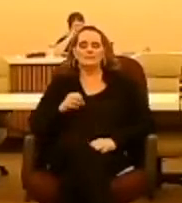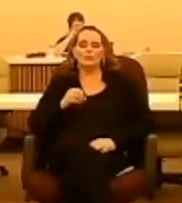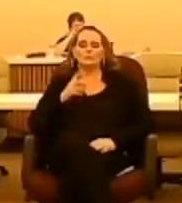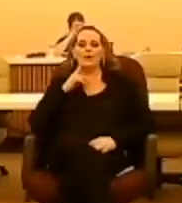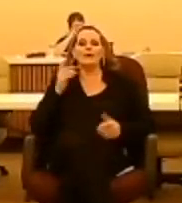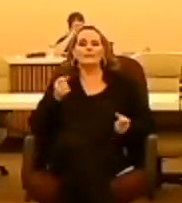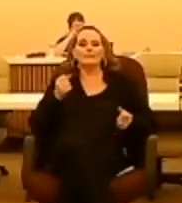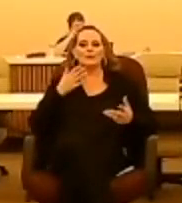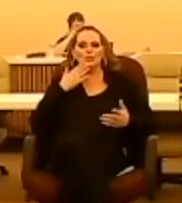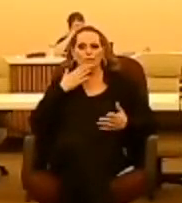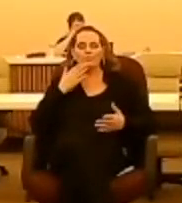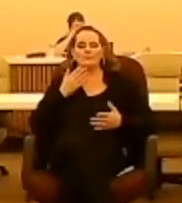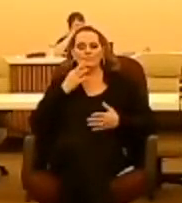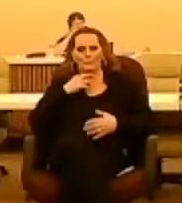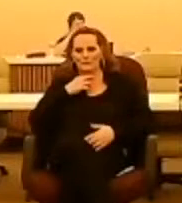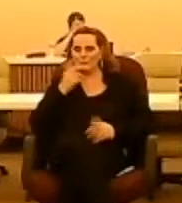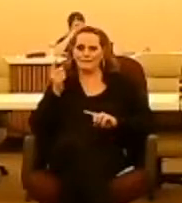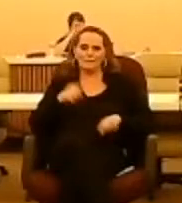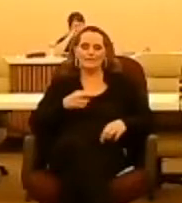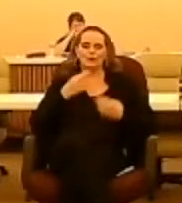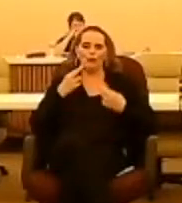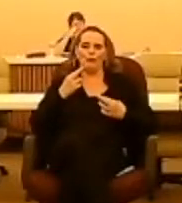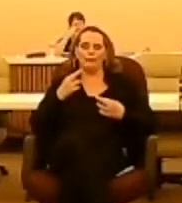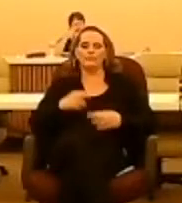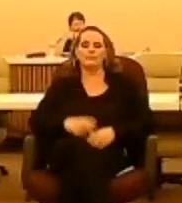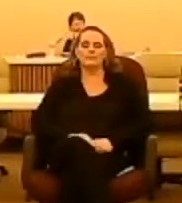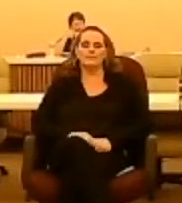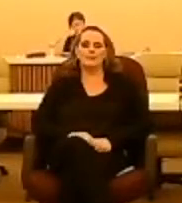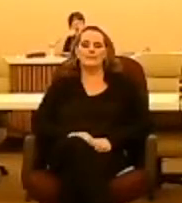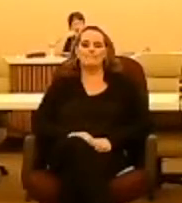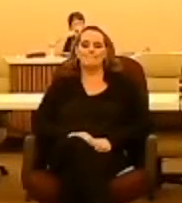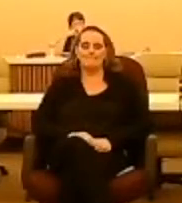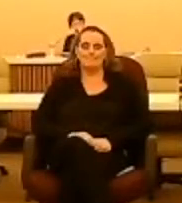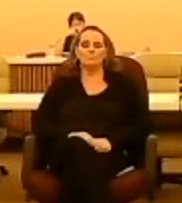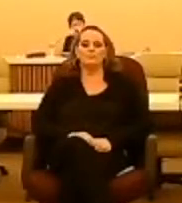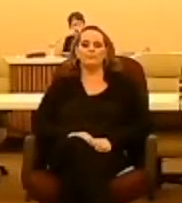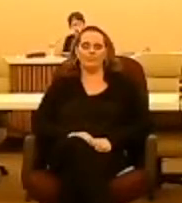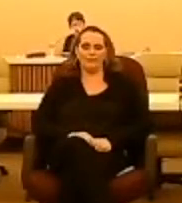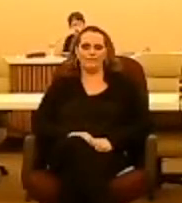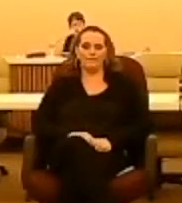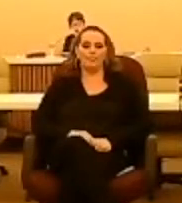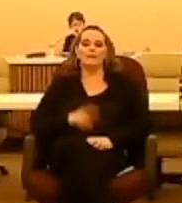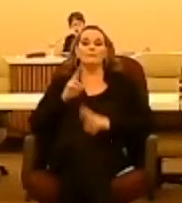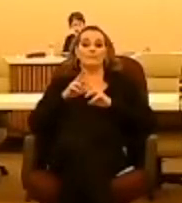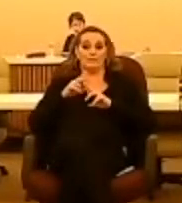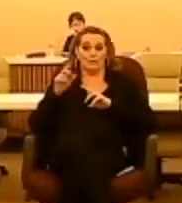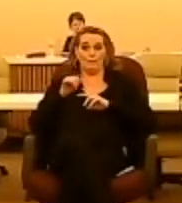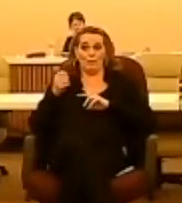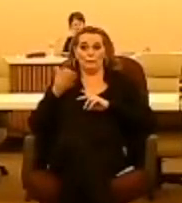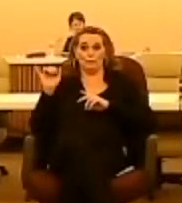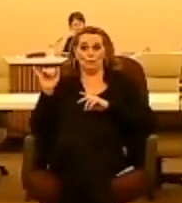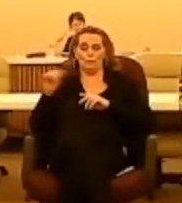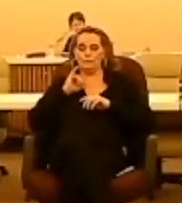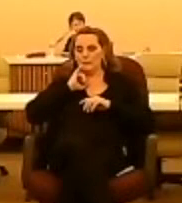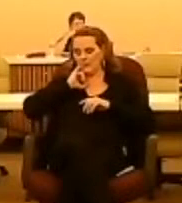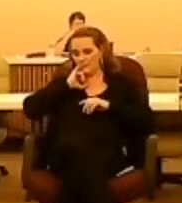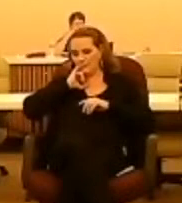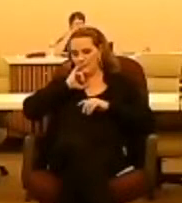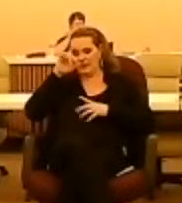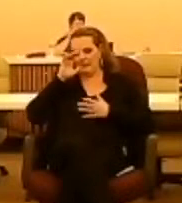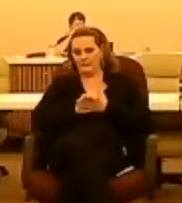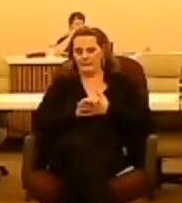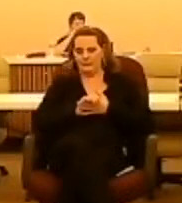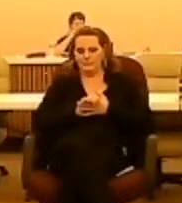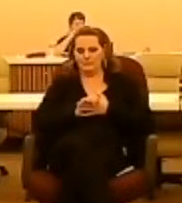good eateries coming in. Hopefully, they'll be very successful. I believe Just